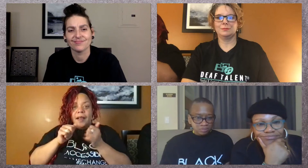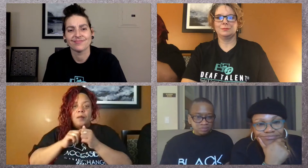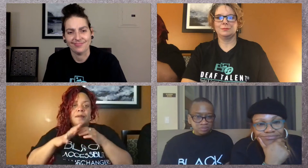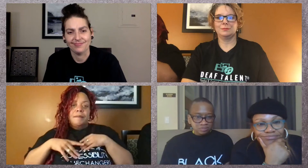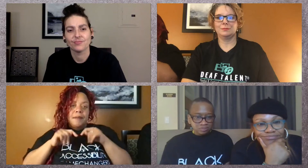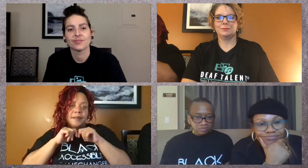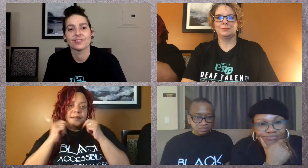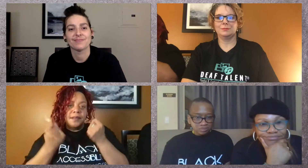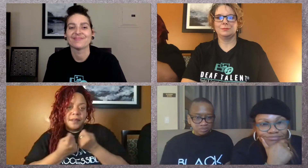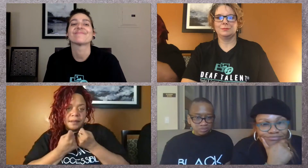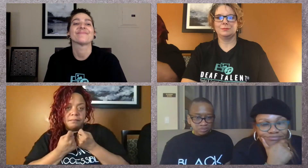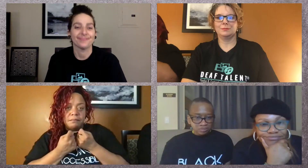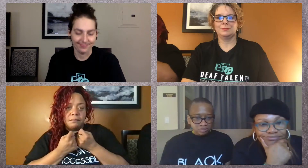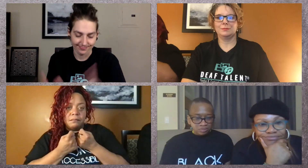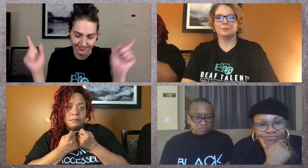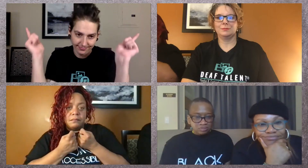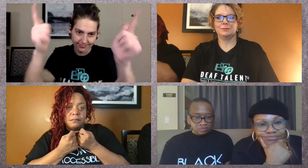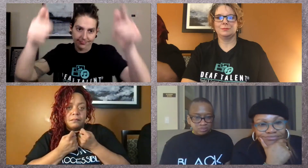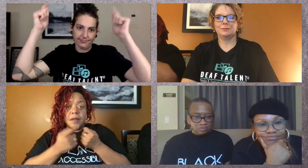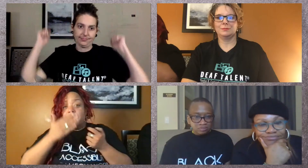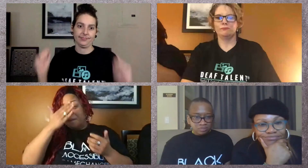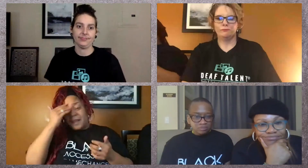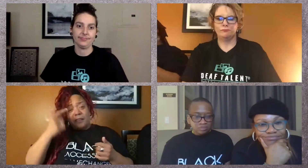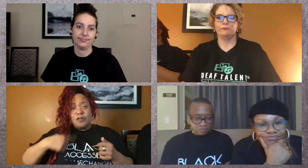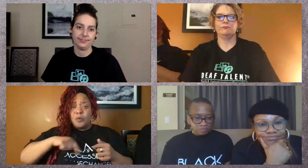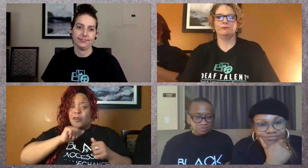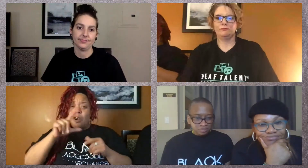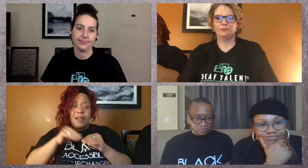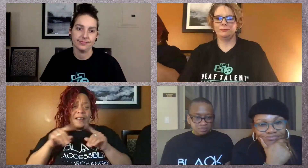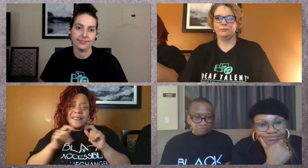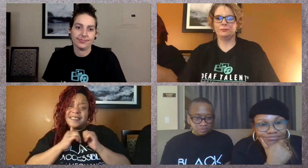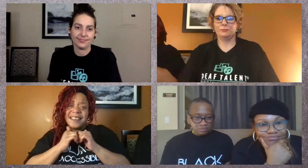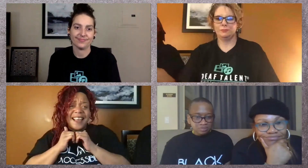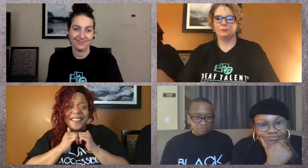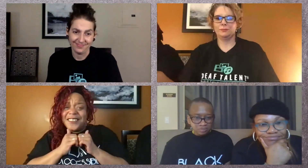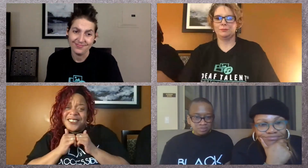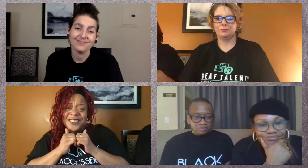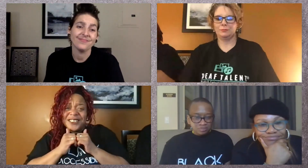but also I stand with this team